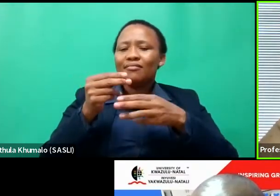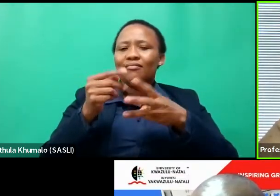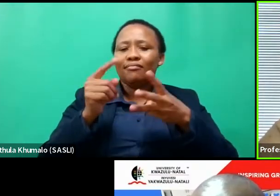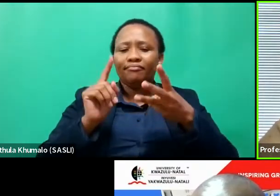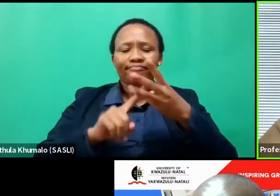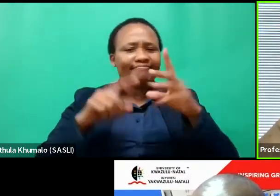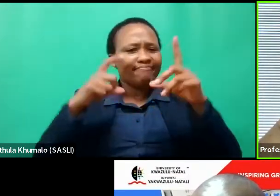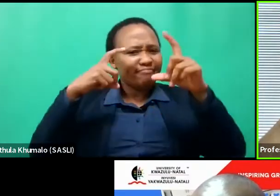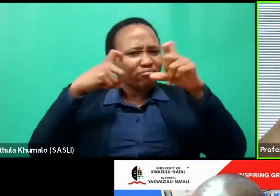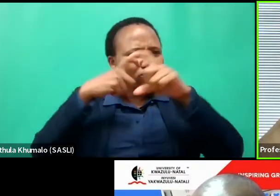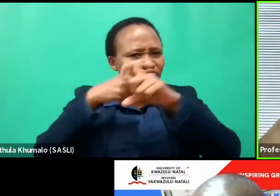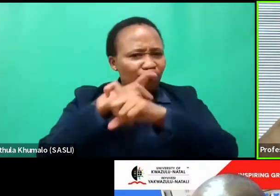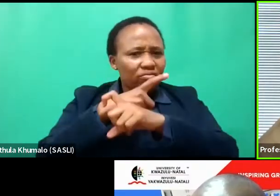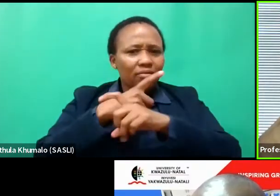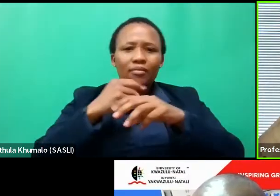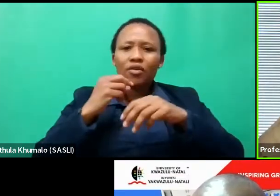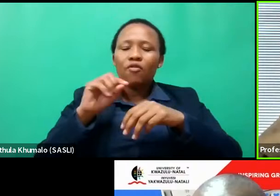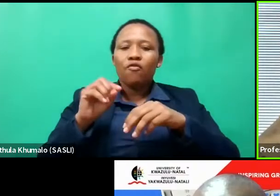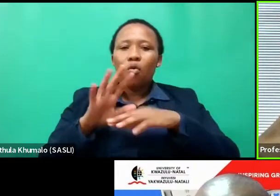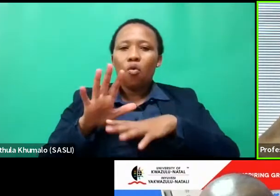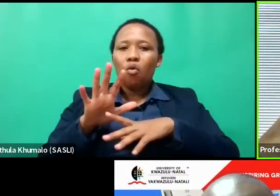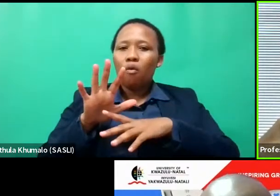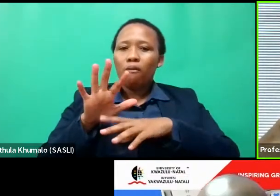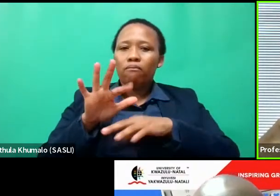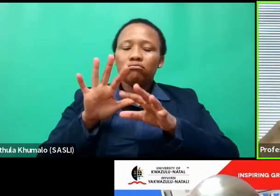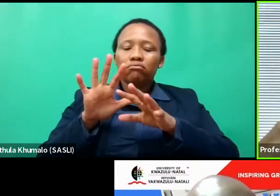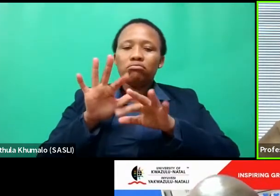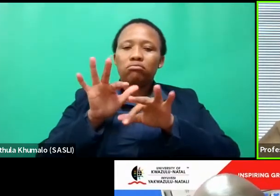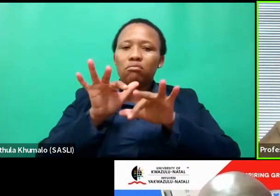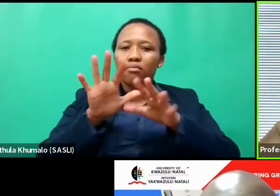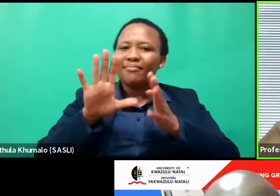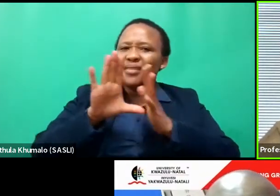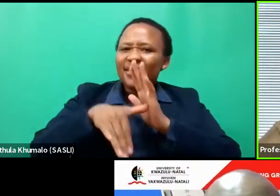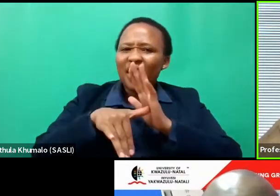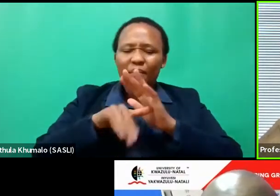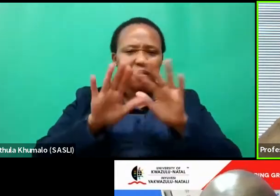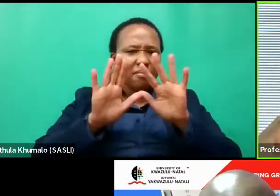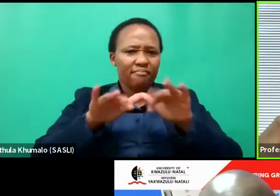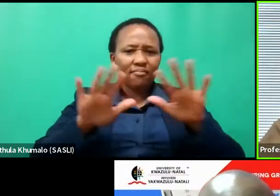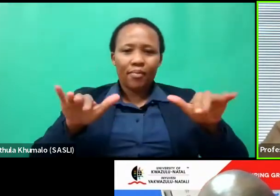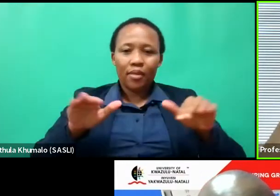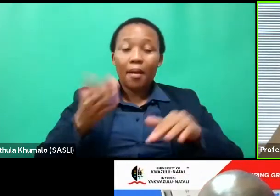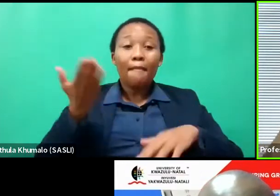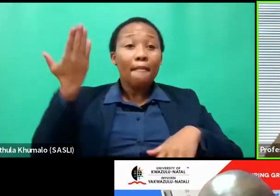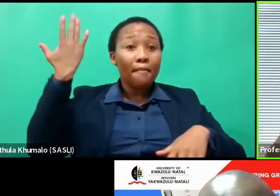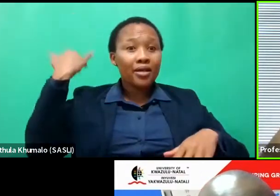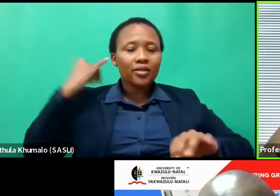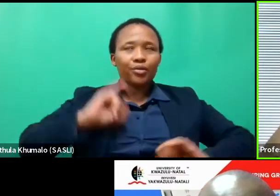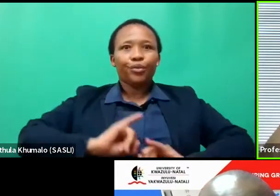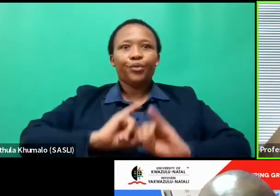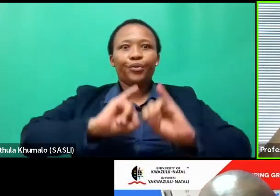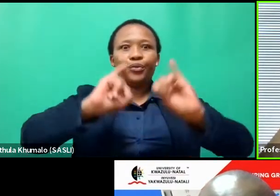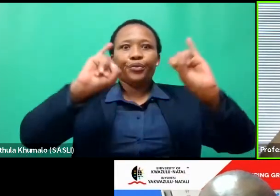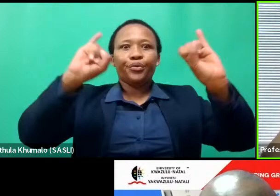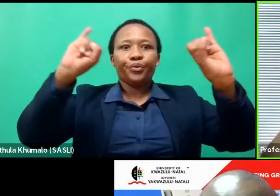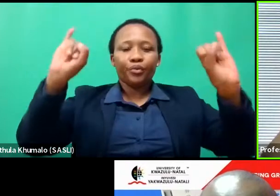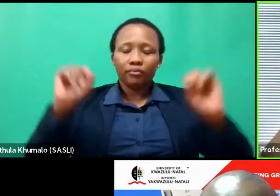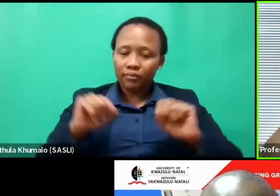of severely profound children, it's been much worse in the past. Go to the education